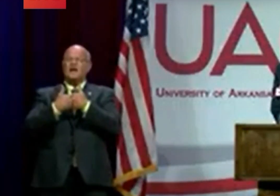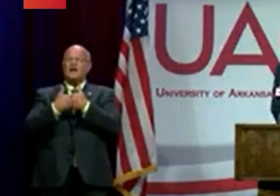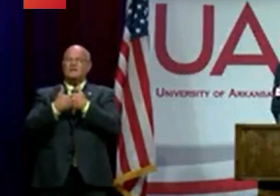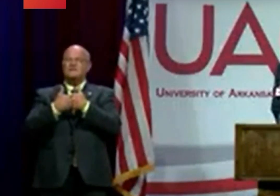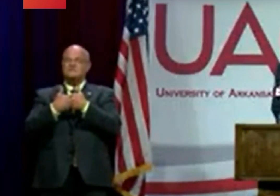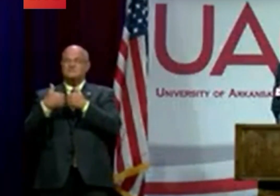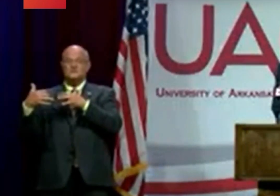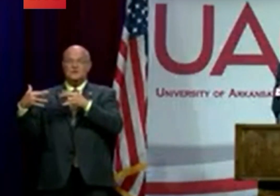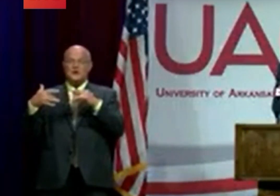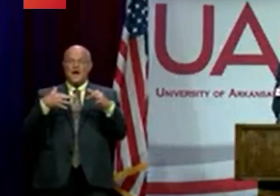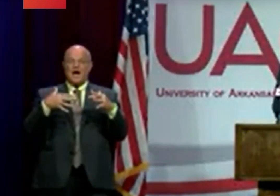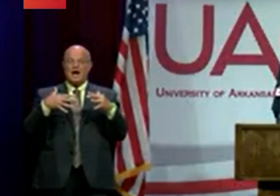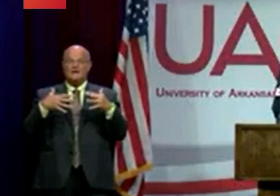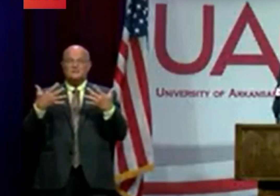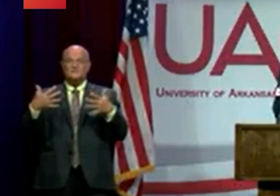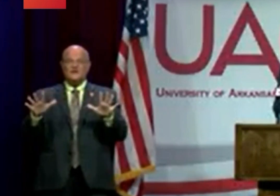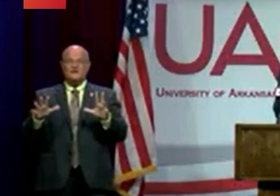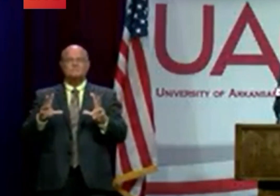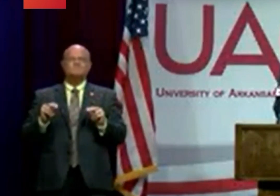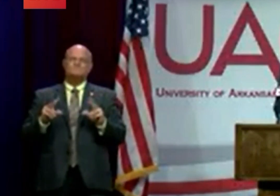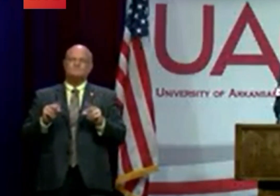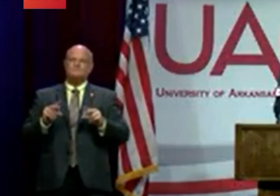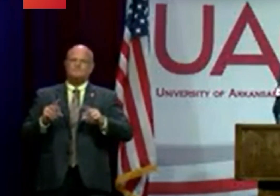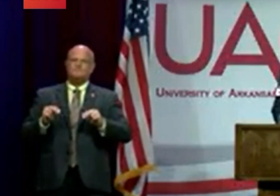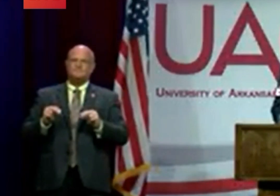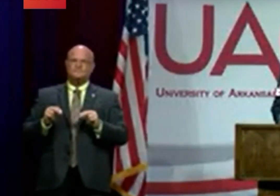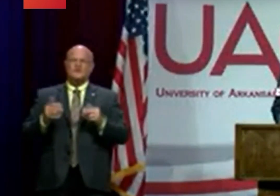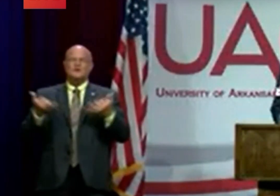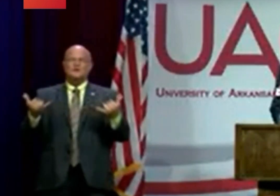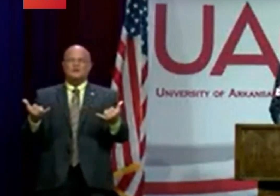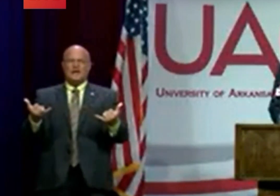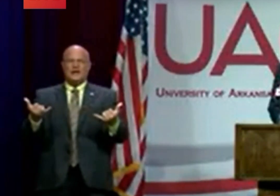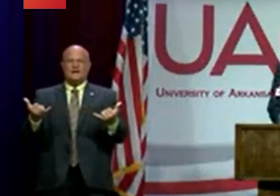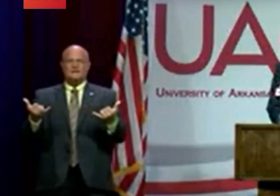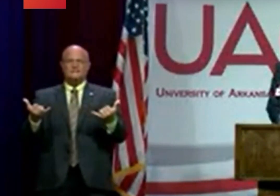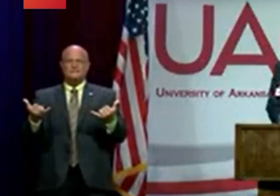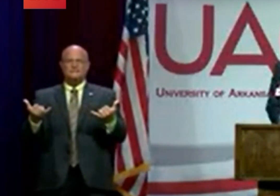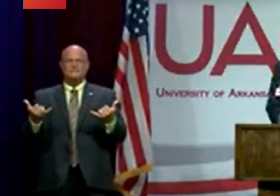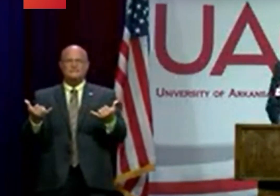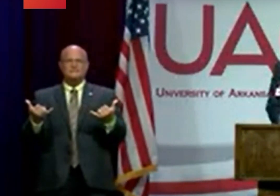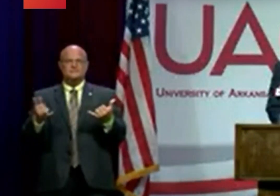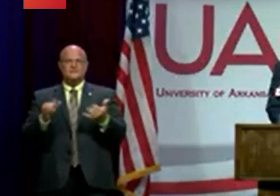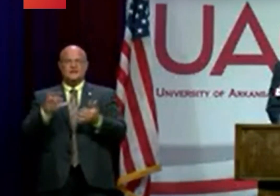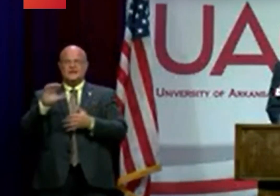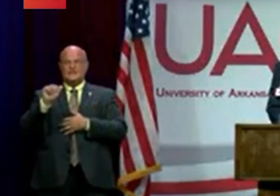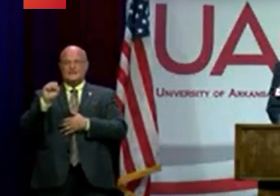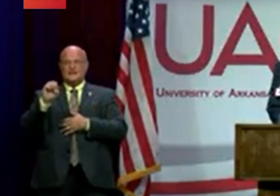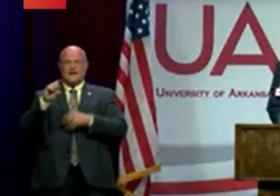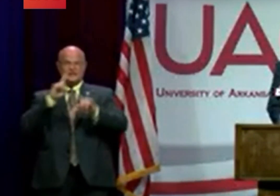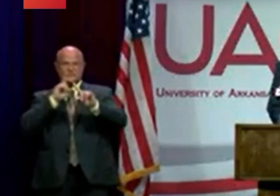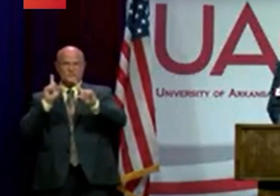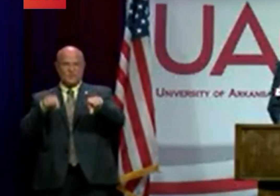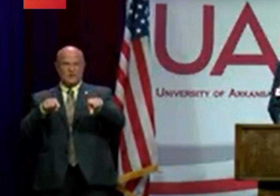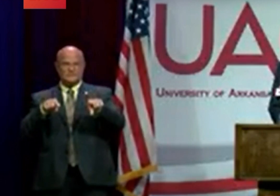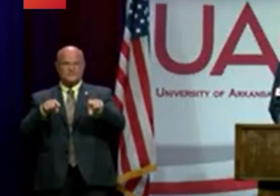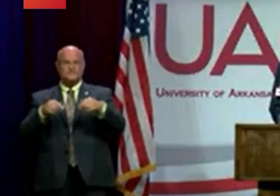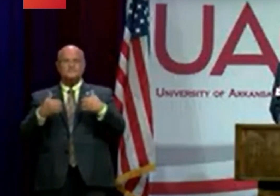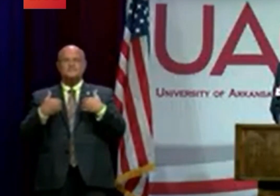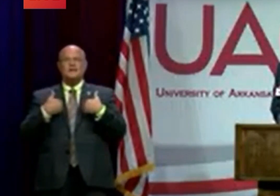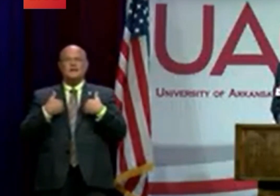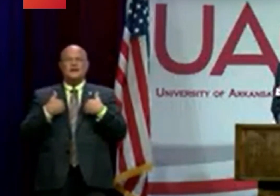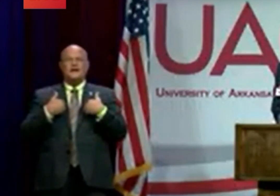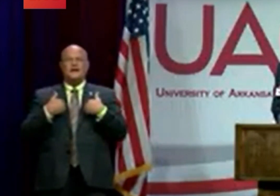the fight is not yet finished. And that brings me to the case report. We